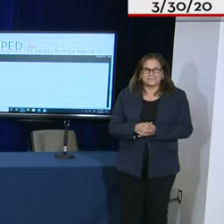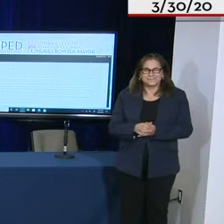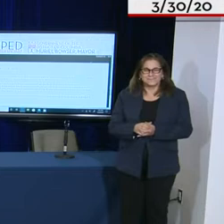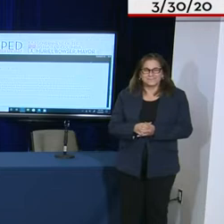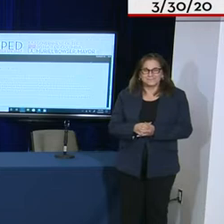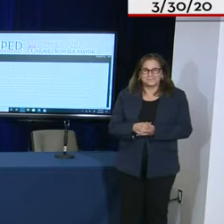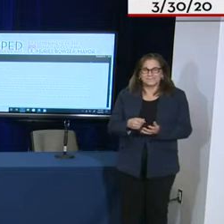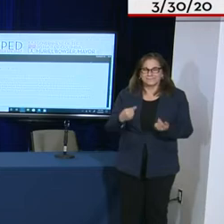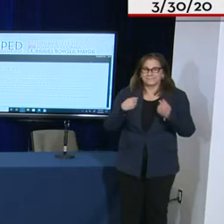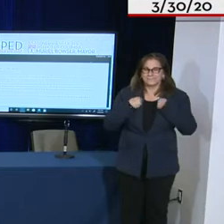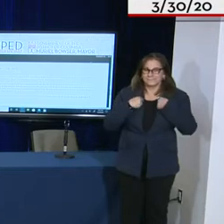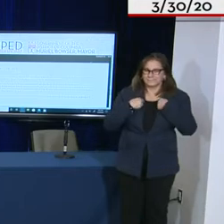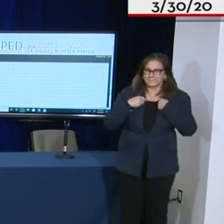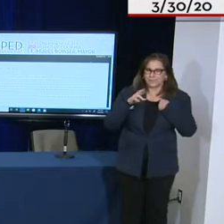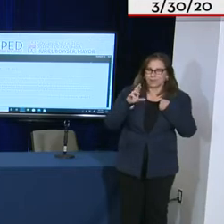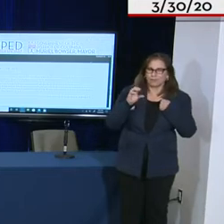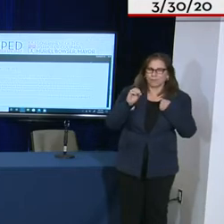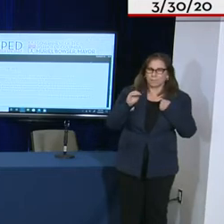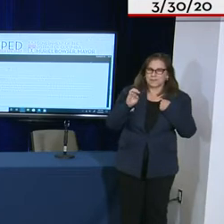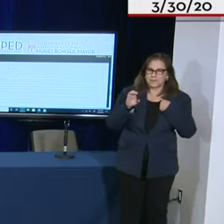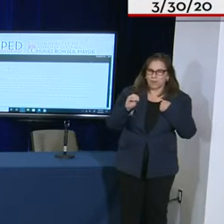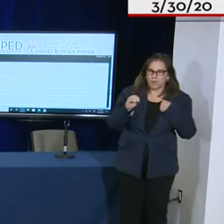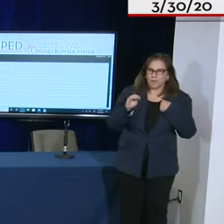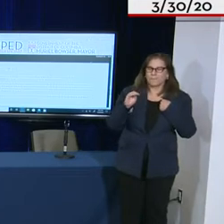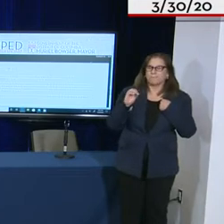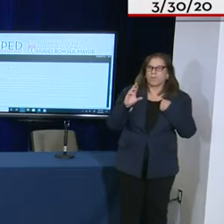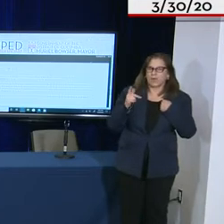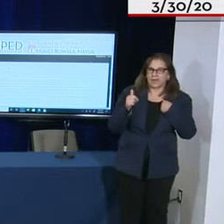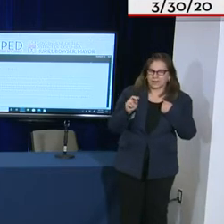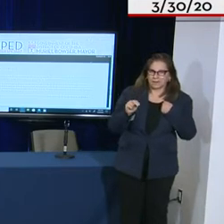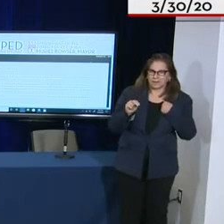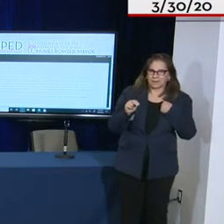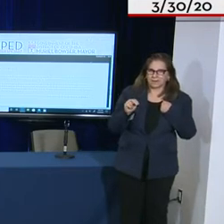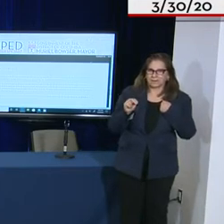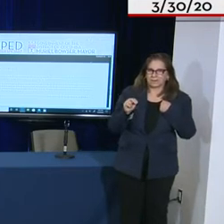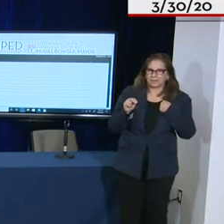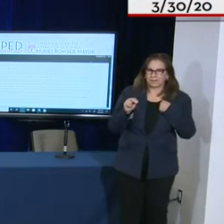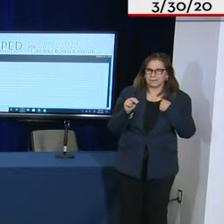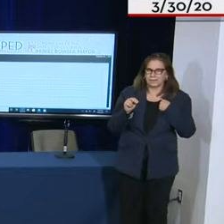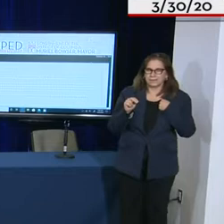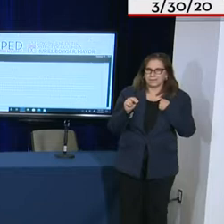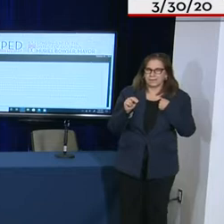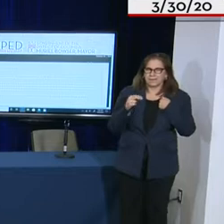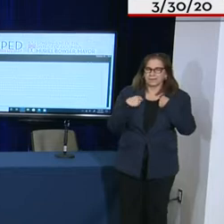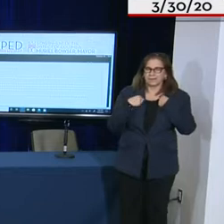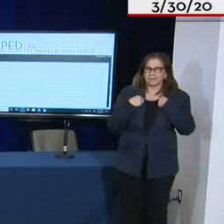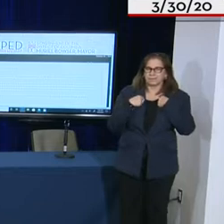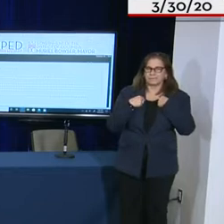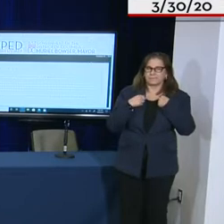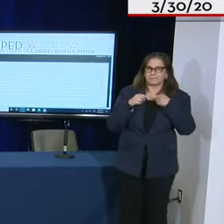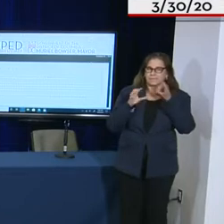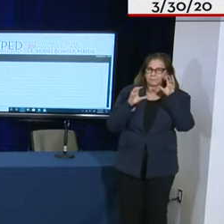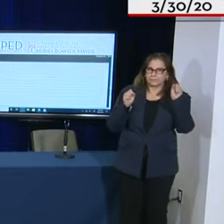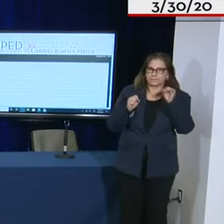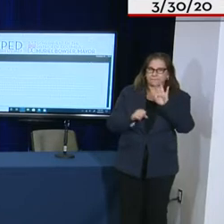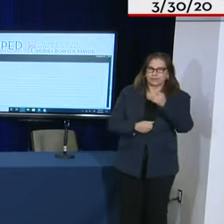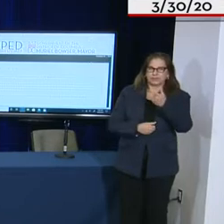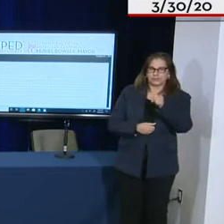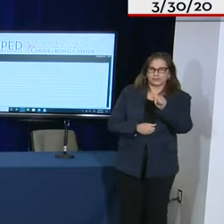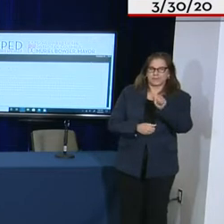Rimmel Morgan. I'm the president of Georgia Avenue Business Alliance, and I represent Ward 1 and Ward